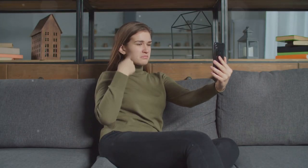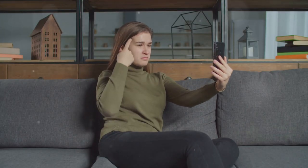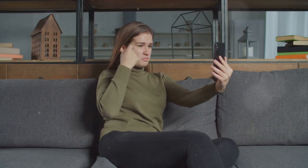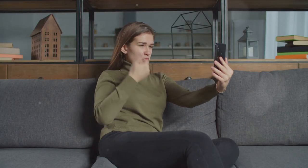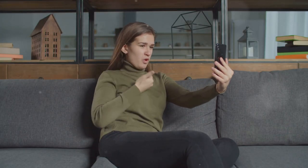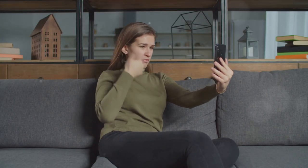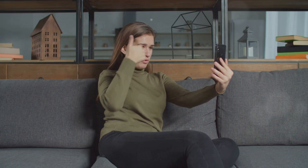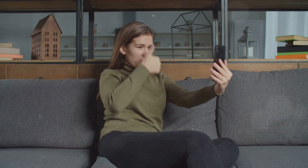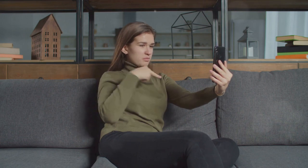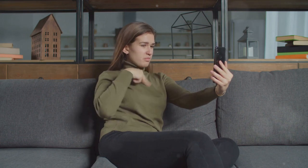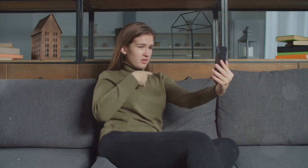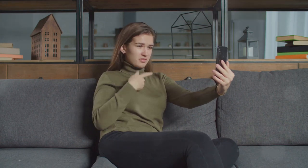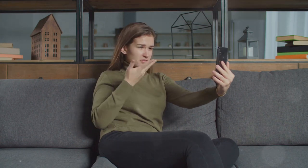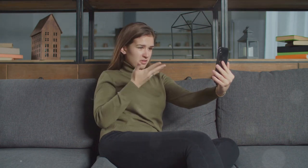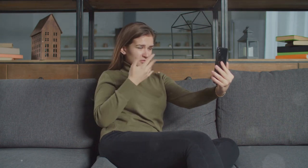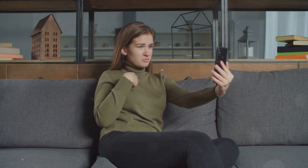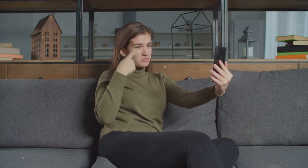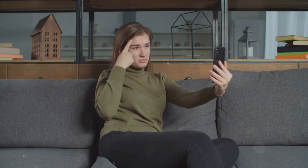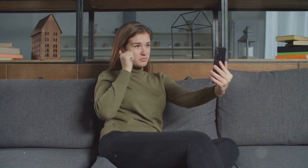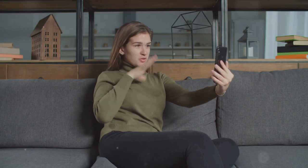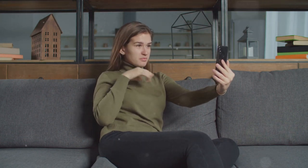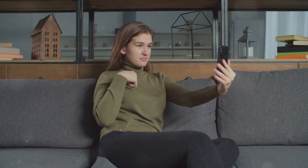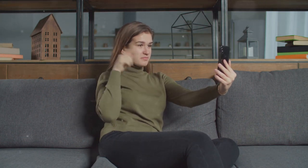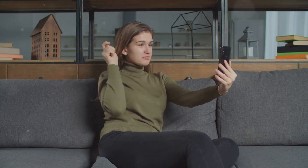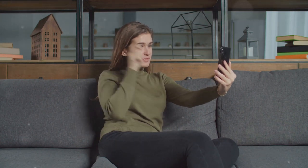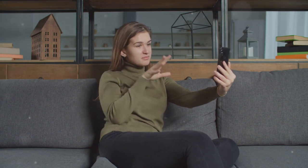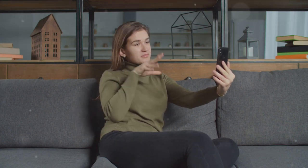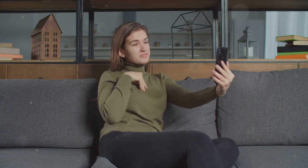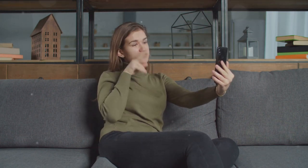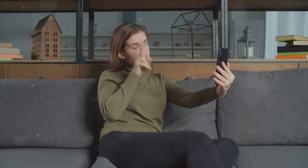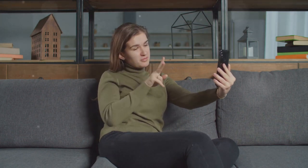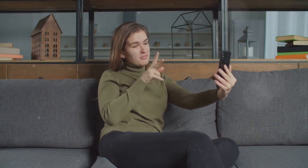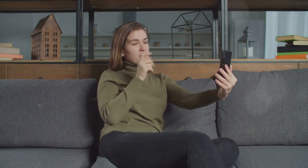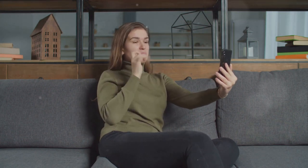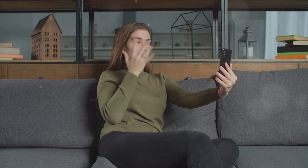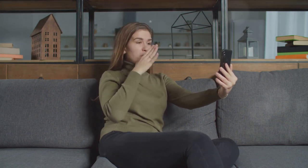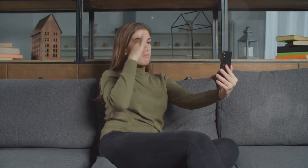ensure clarity and understanding, bridging the communication gap one sign at a time.